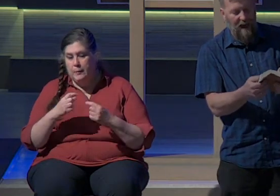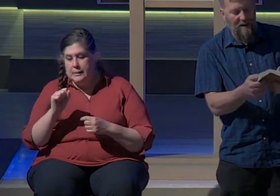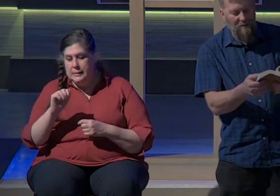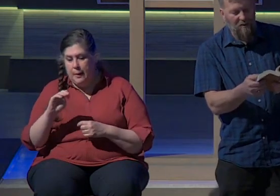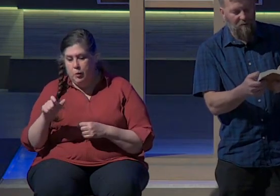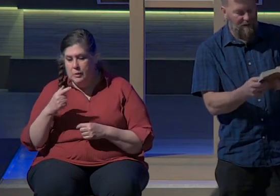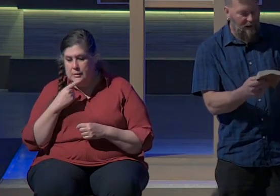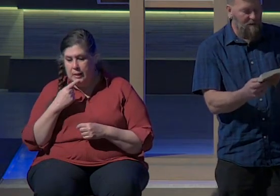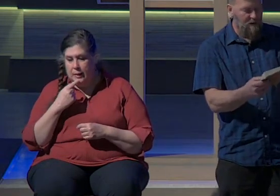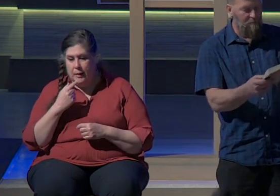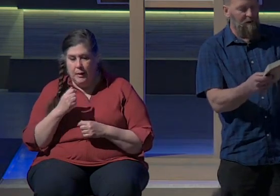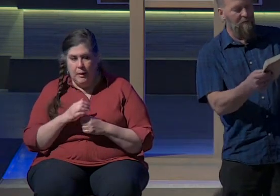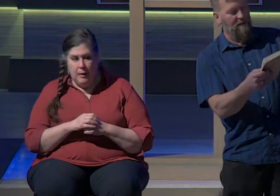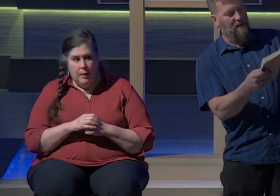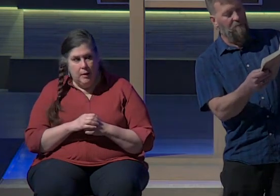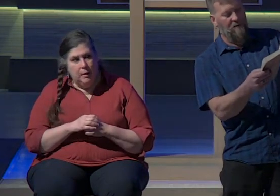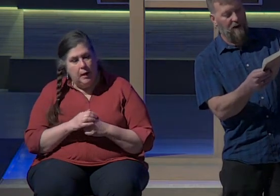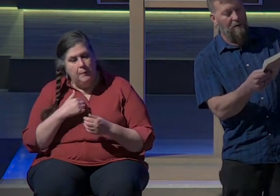saying,